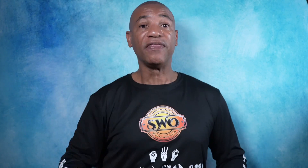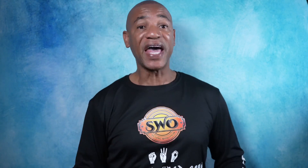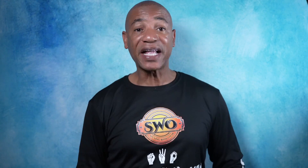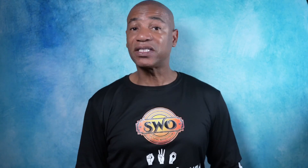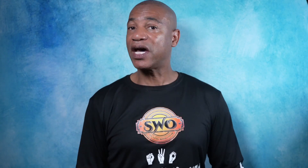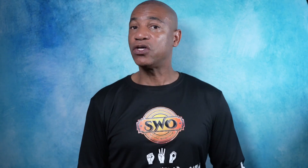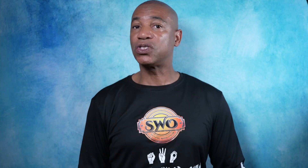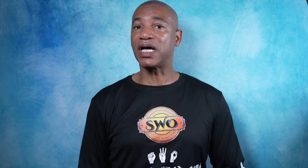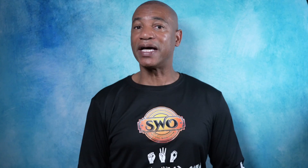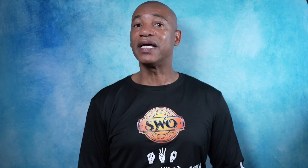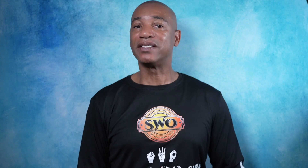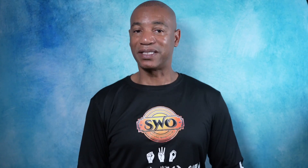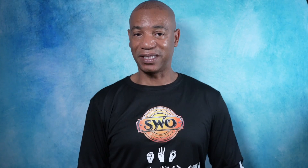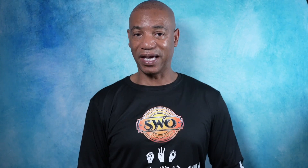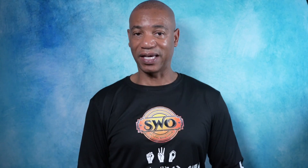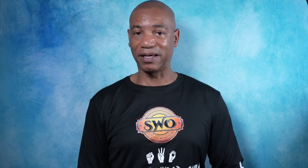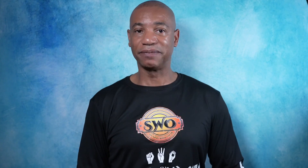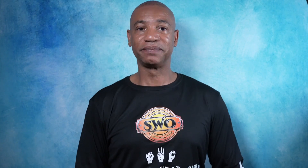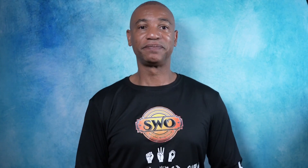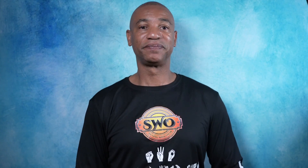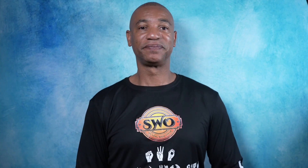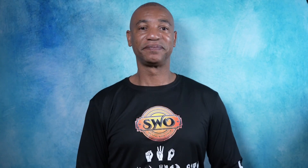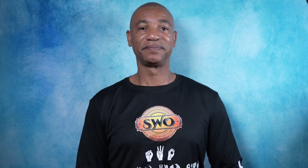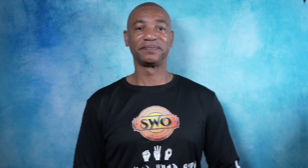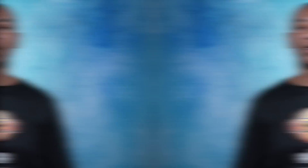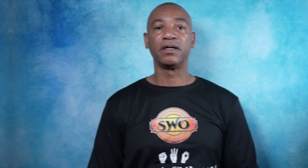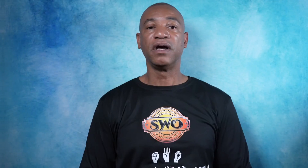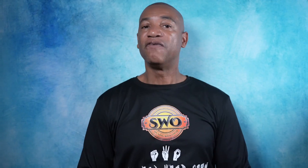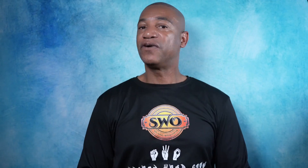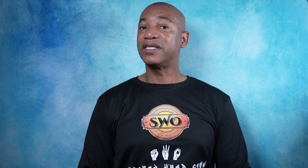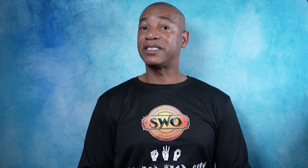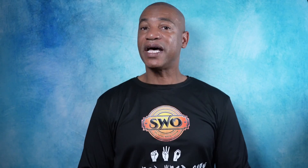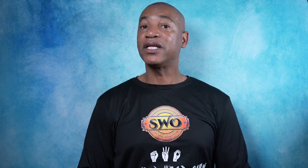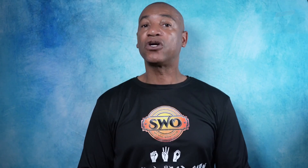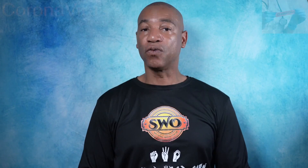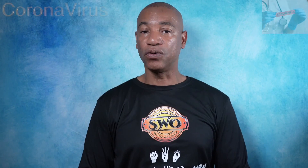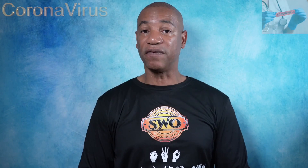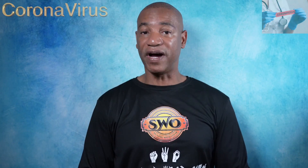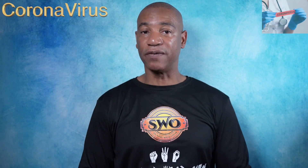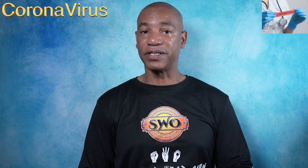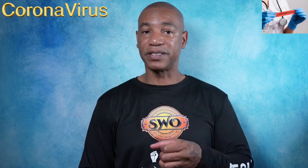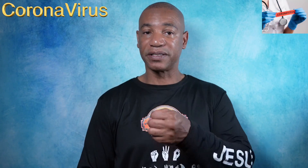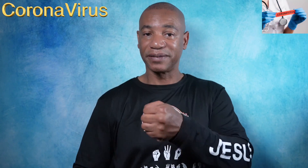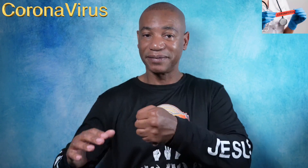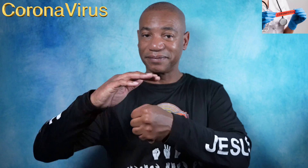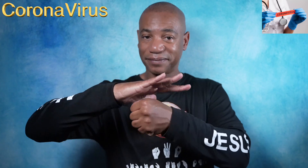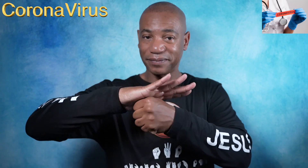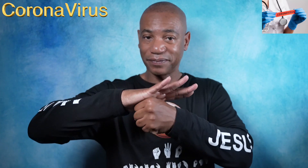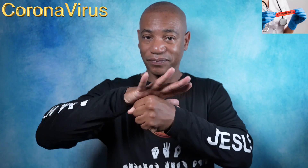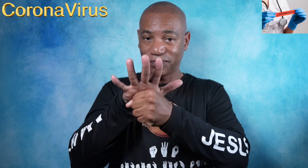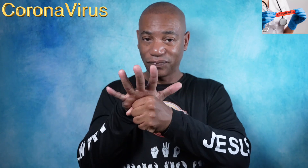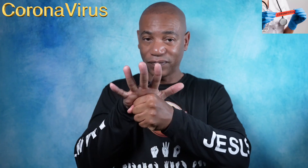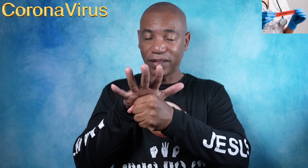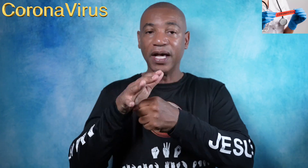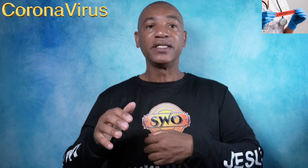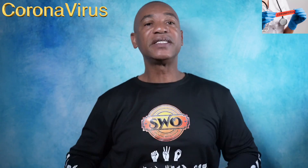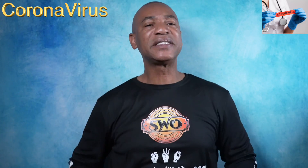That is how you sign sick. For the sign coronavirus. To sign